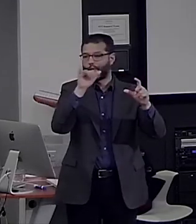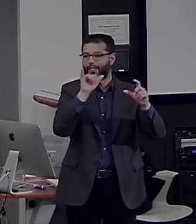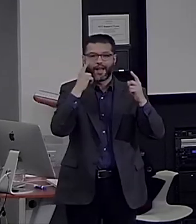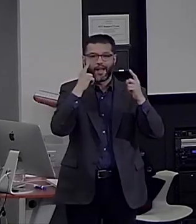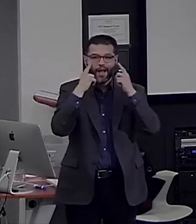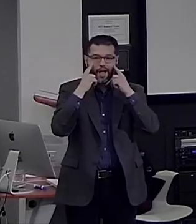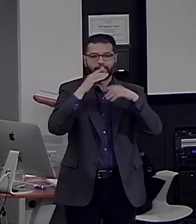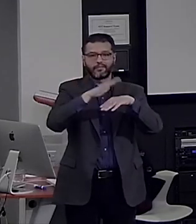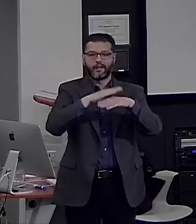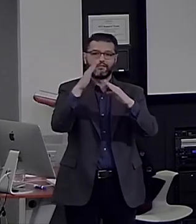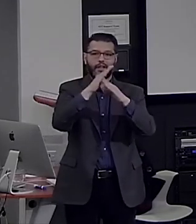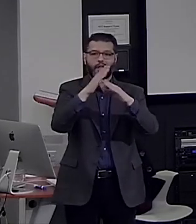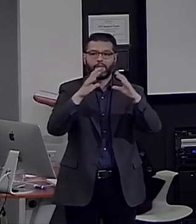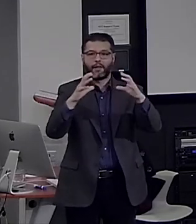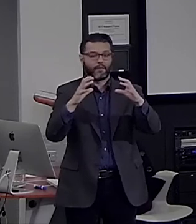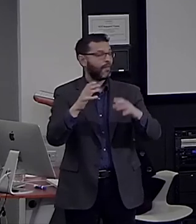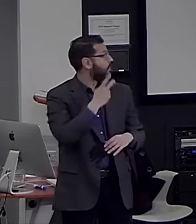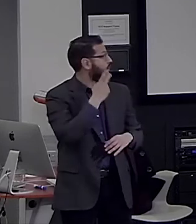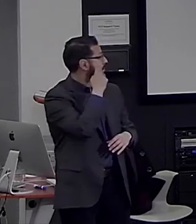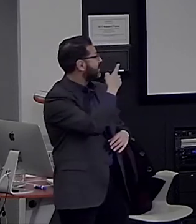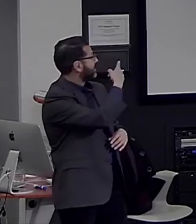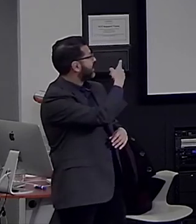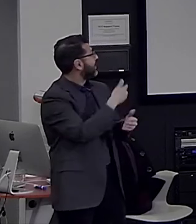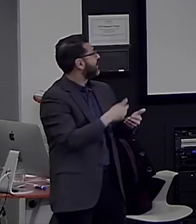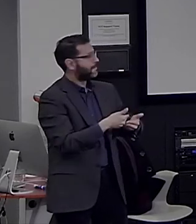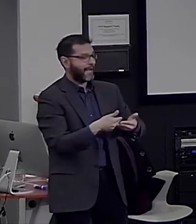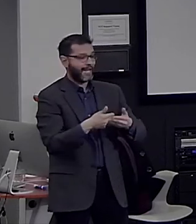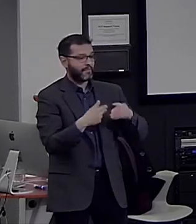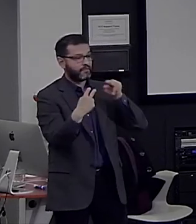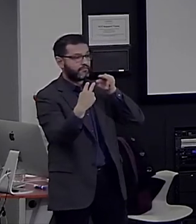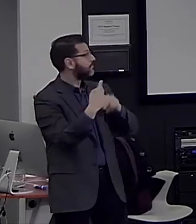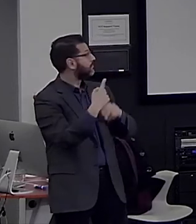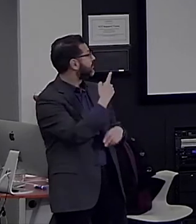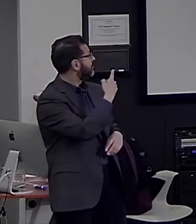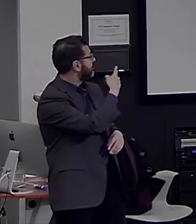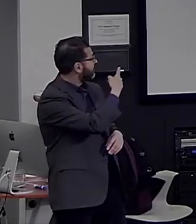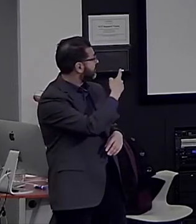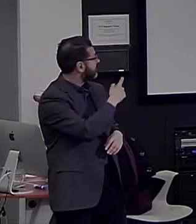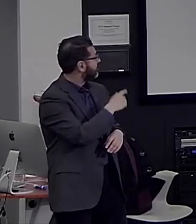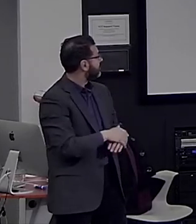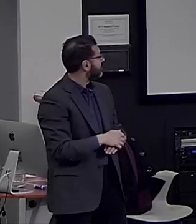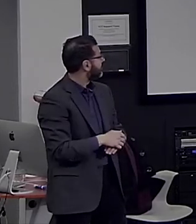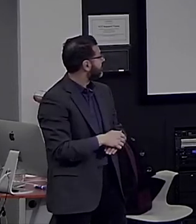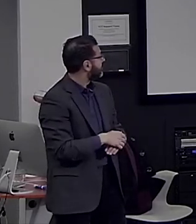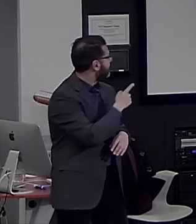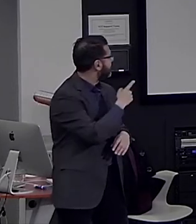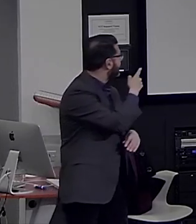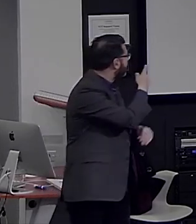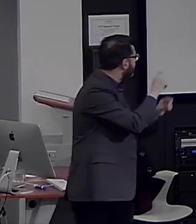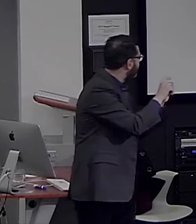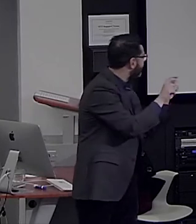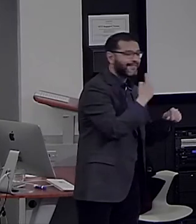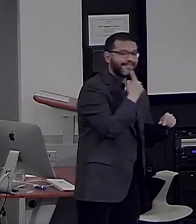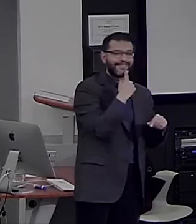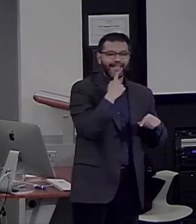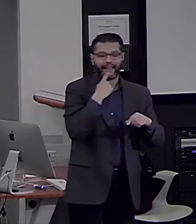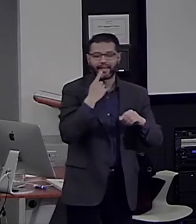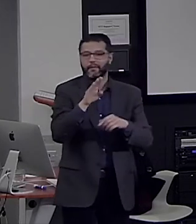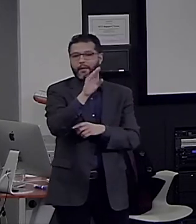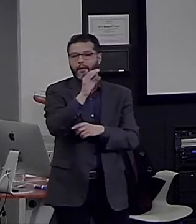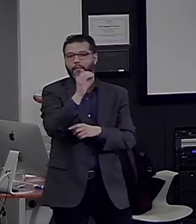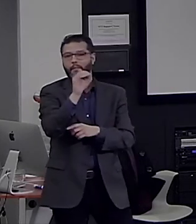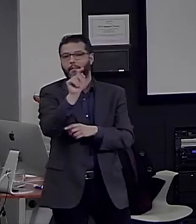and here's a baby sitting in front of it you can see it's it says it's booting up but